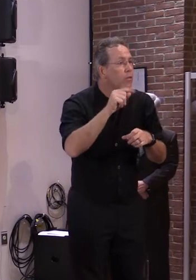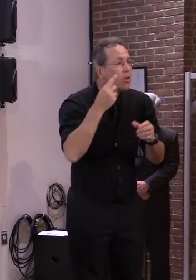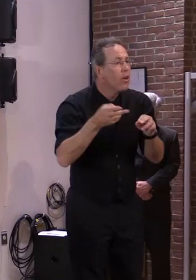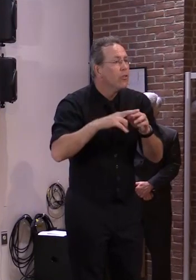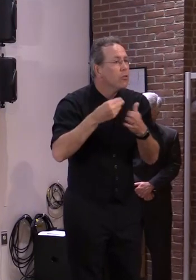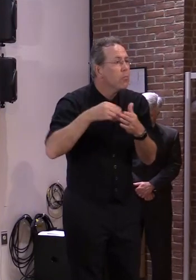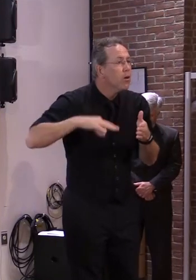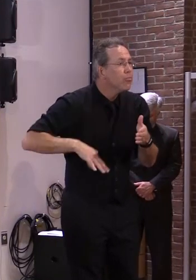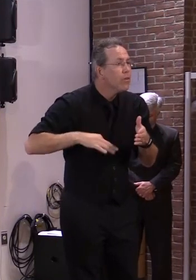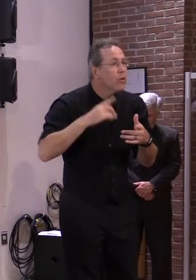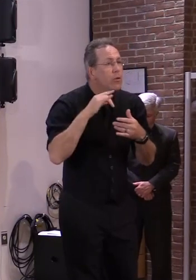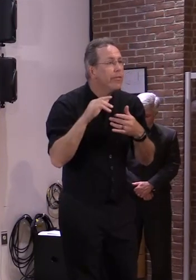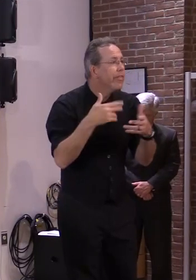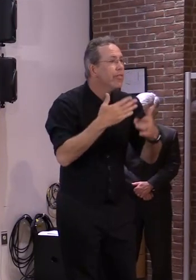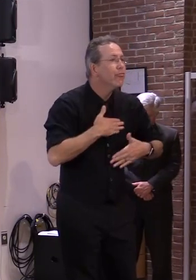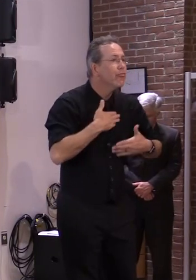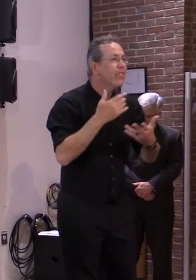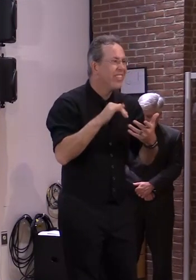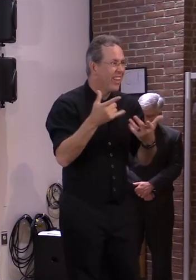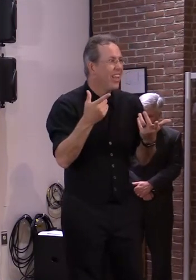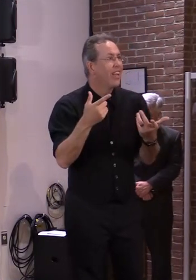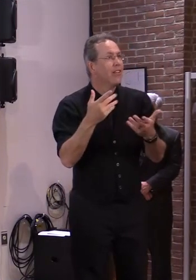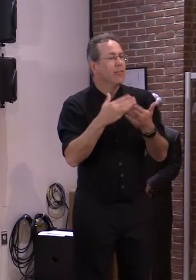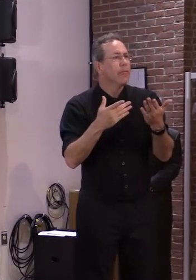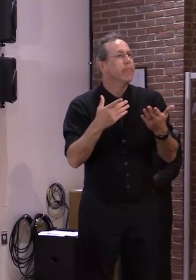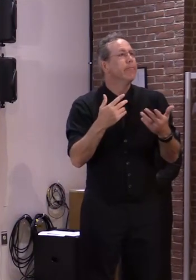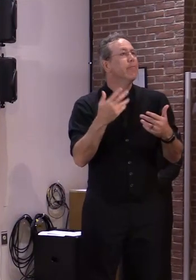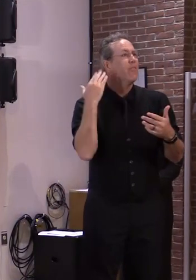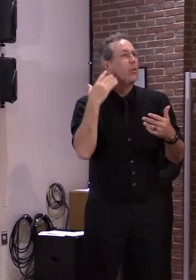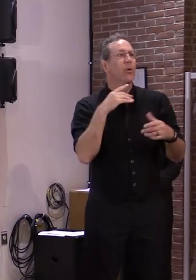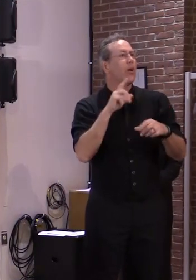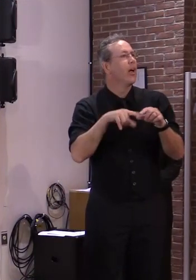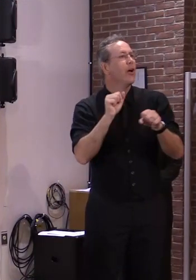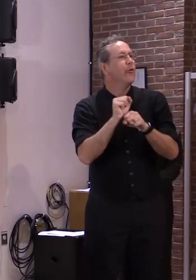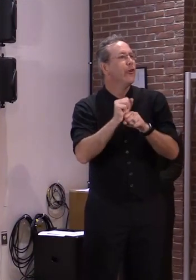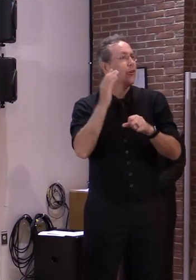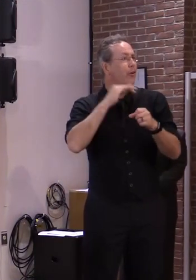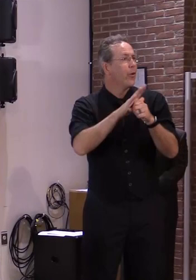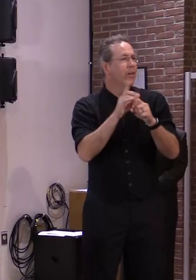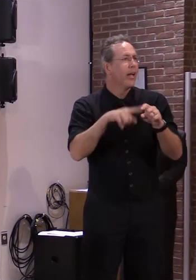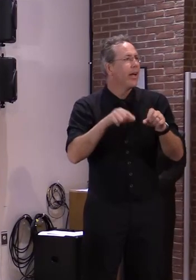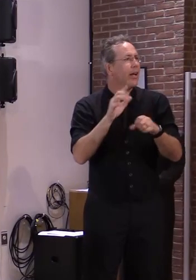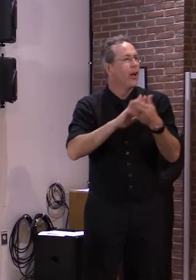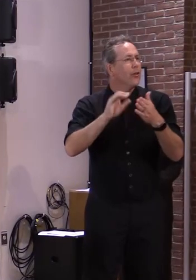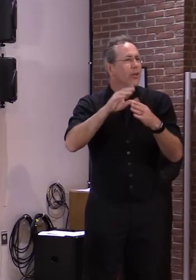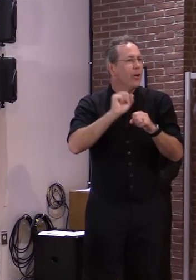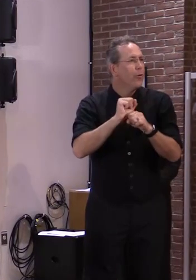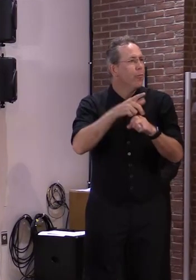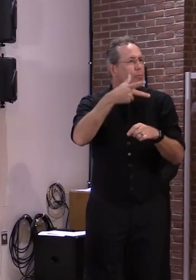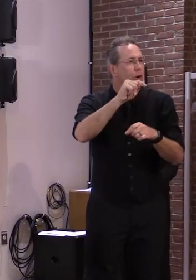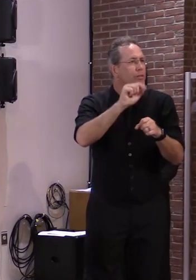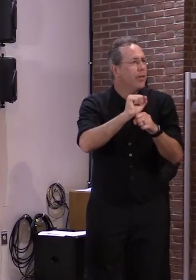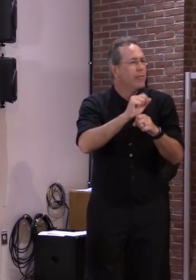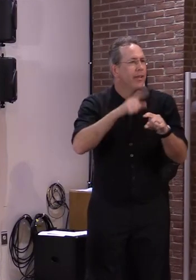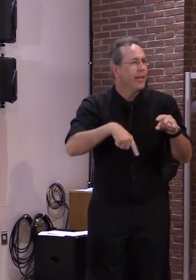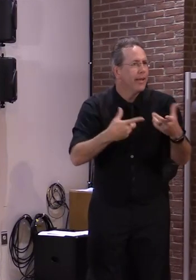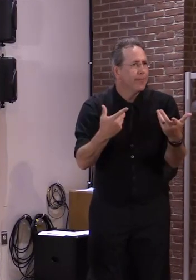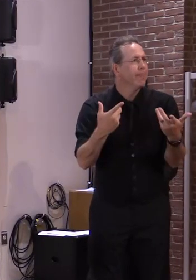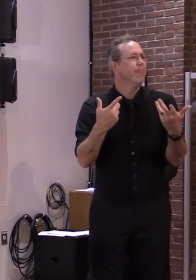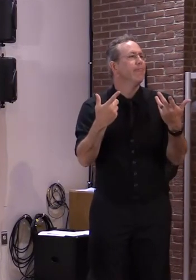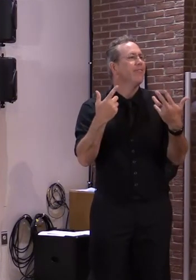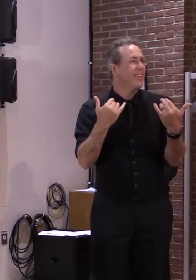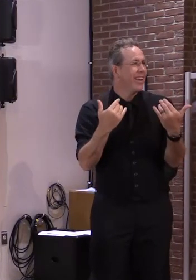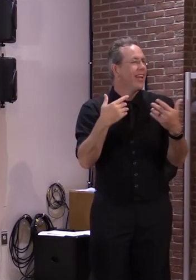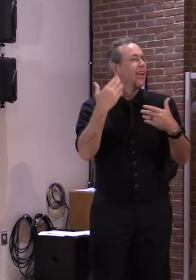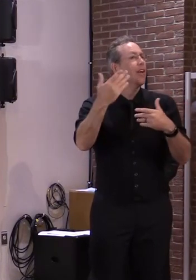might not have been able to do in the previous 16 months. But when they come back in the fall and